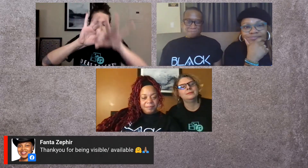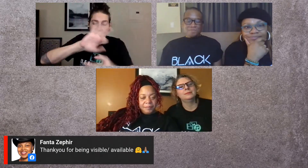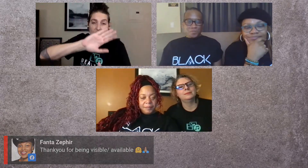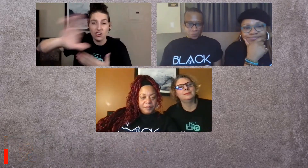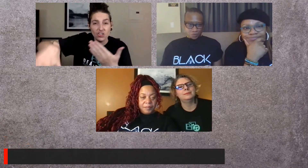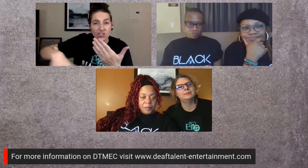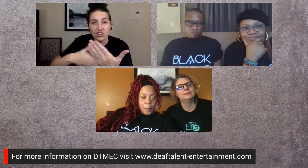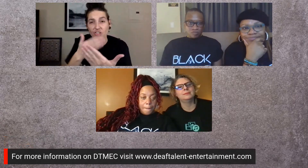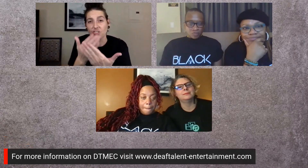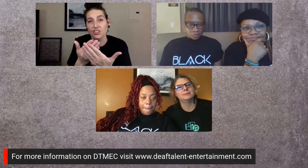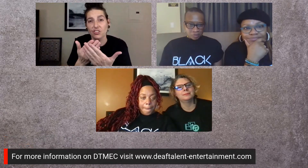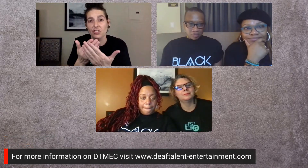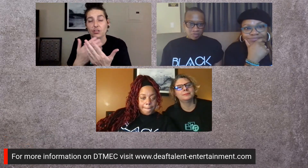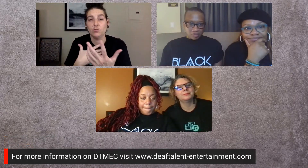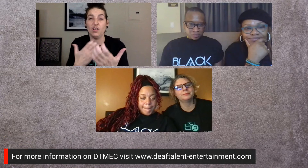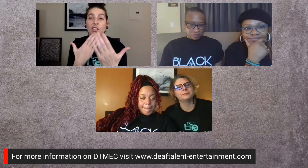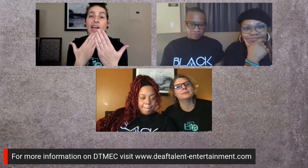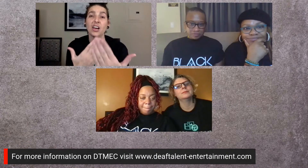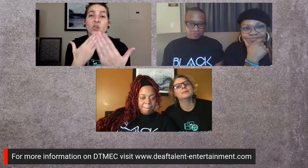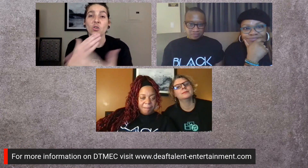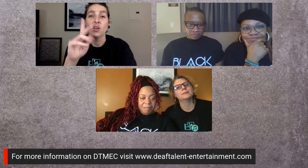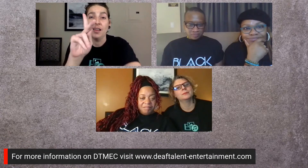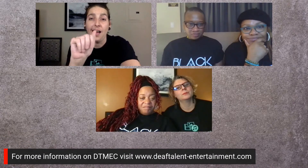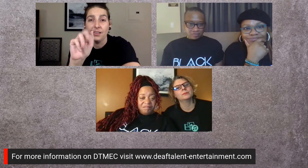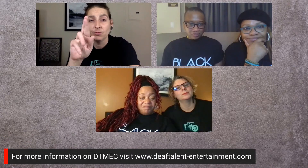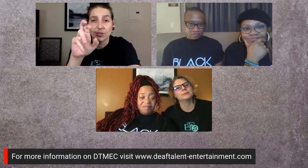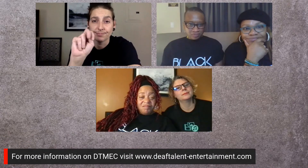Last thing, and this is so important.